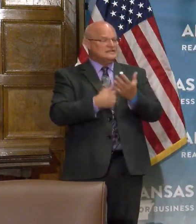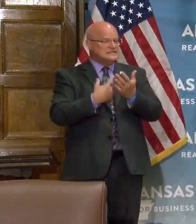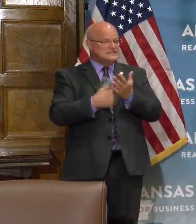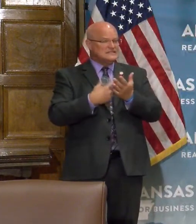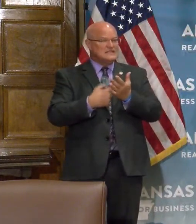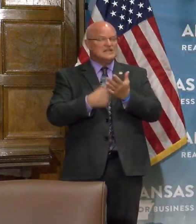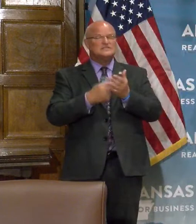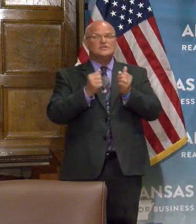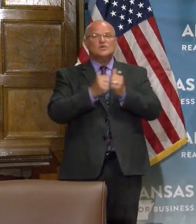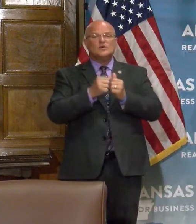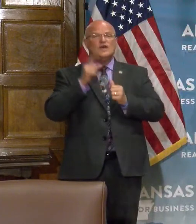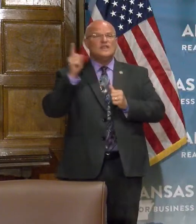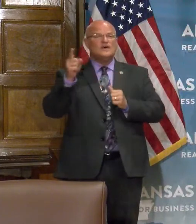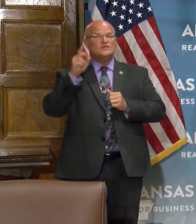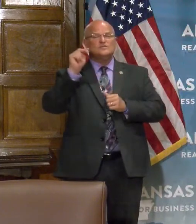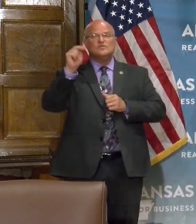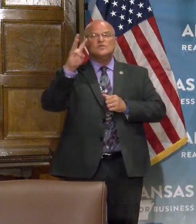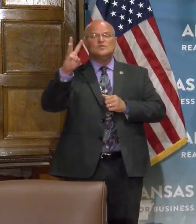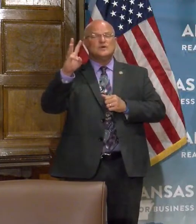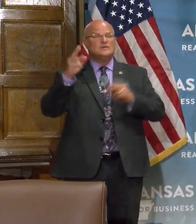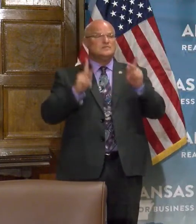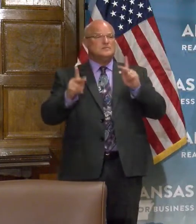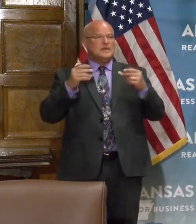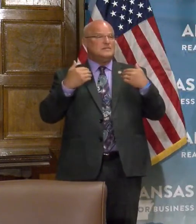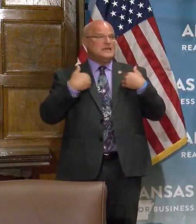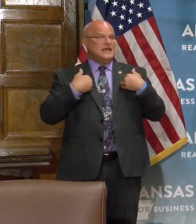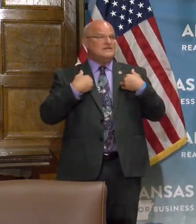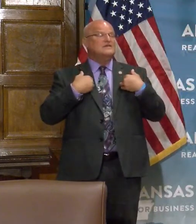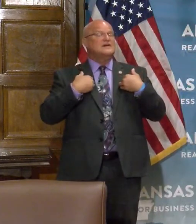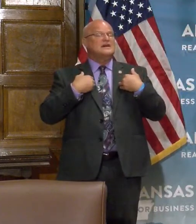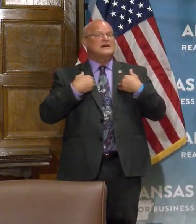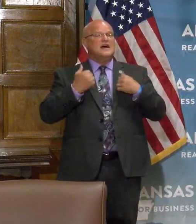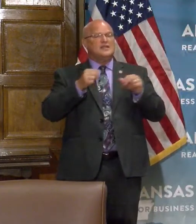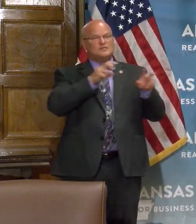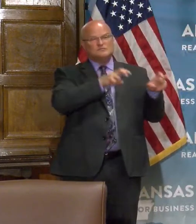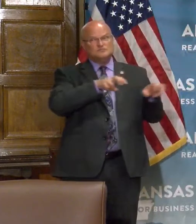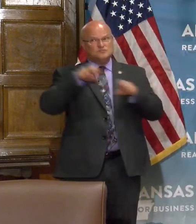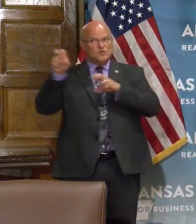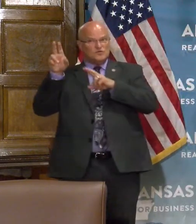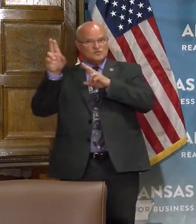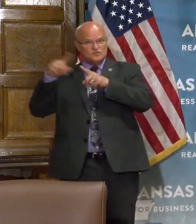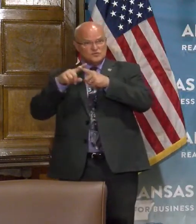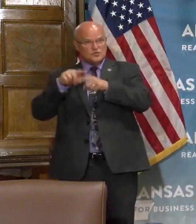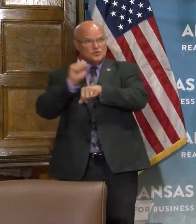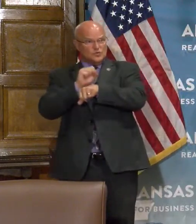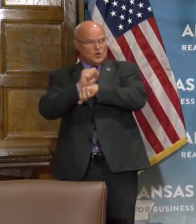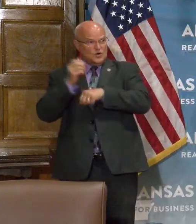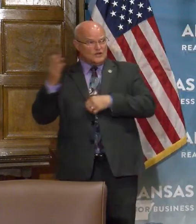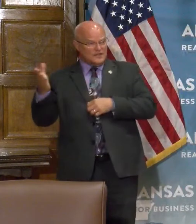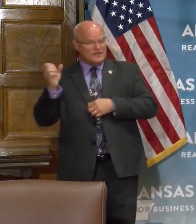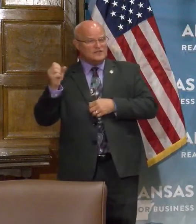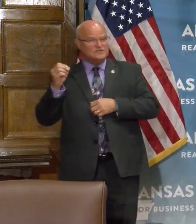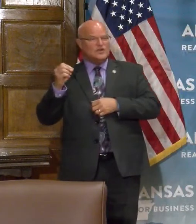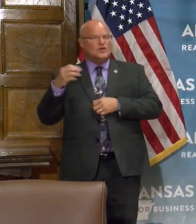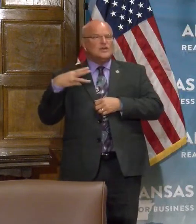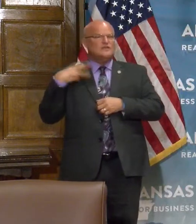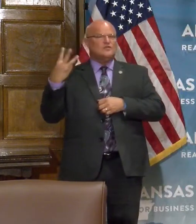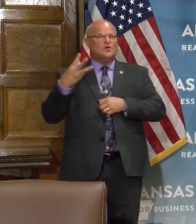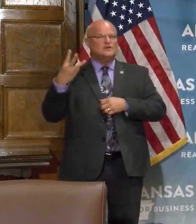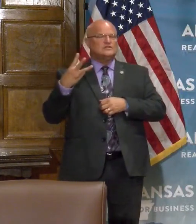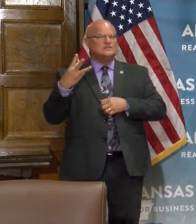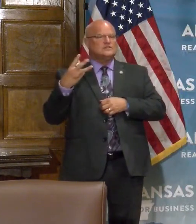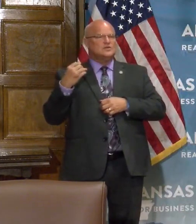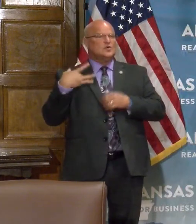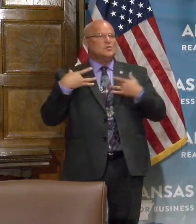discussions with those facilities about moving healthcare providers to those areas, to those hospitals, so that if Washington Regional and